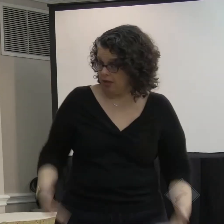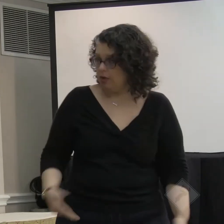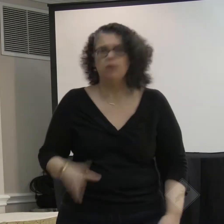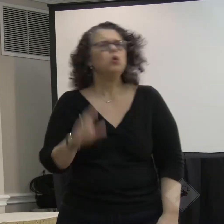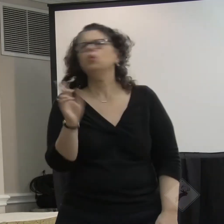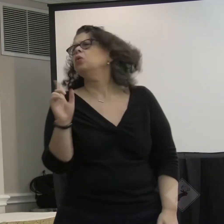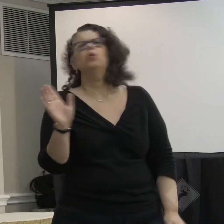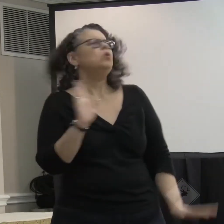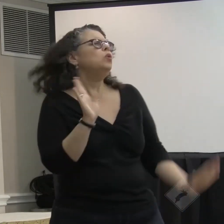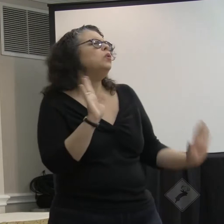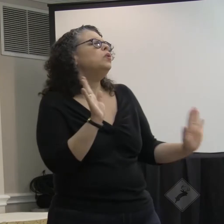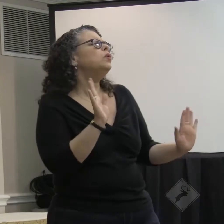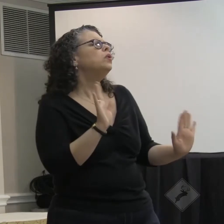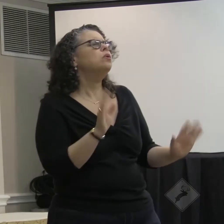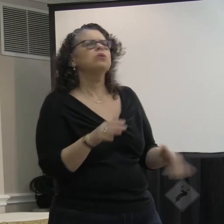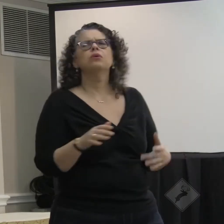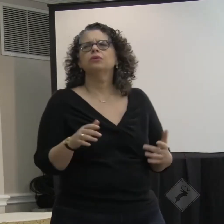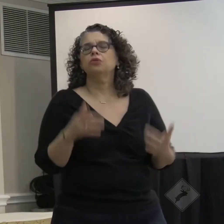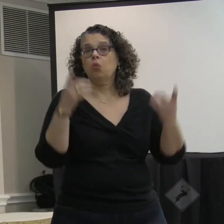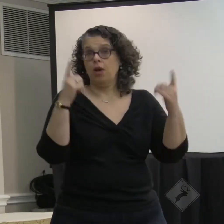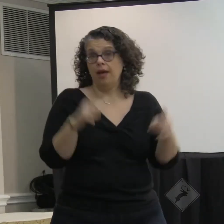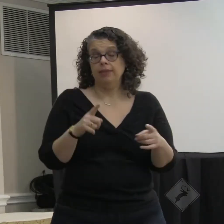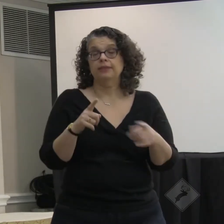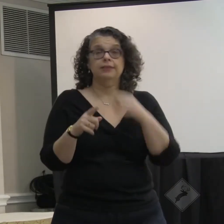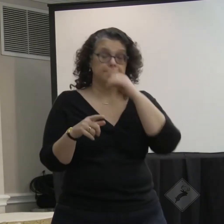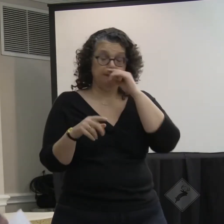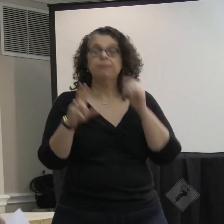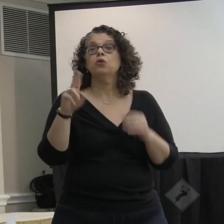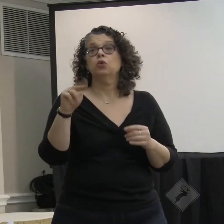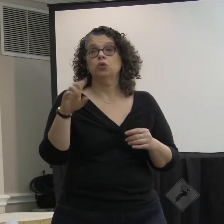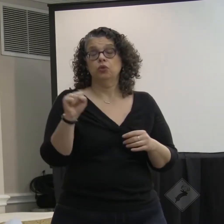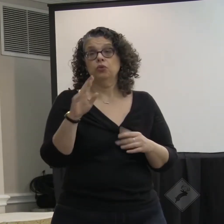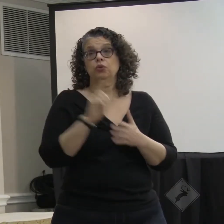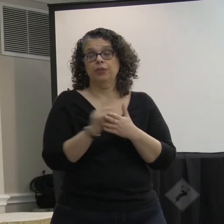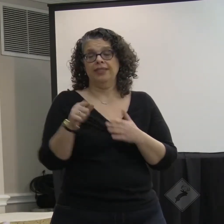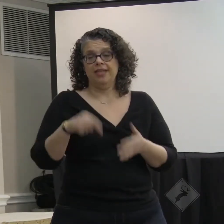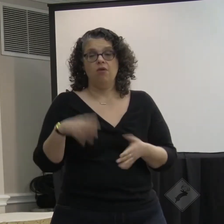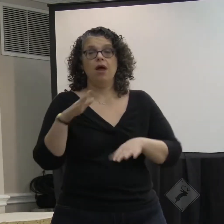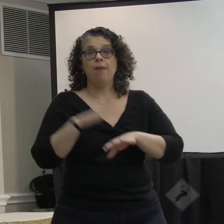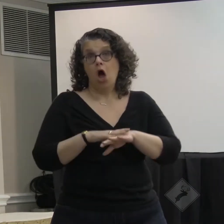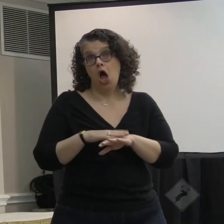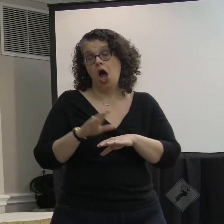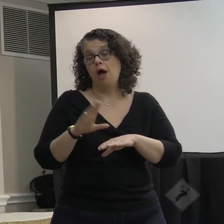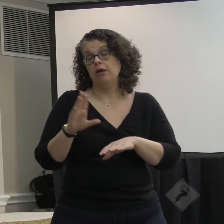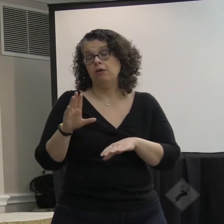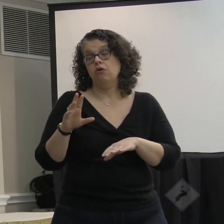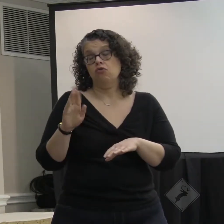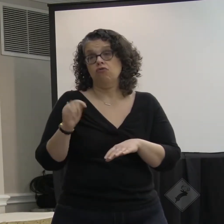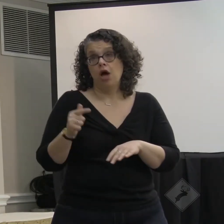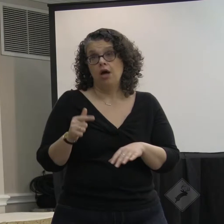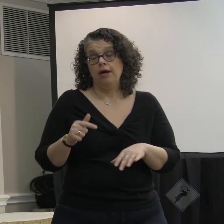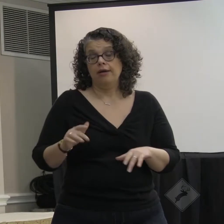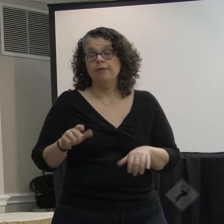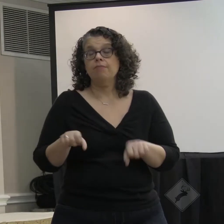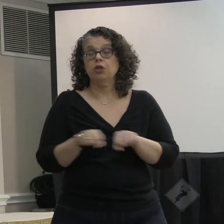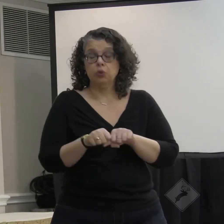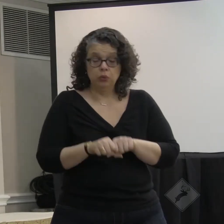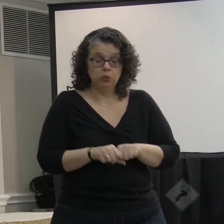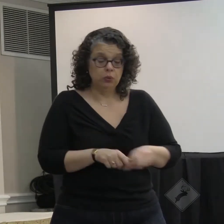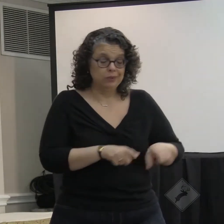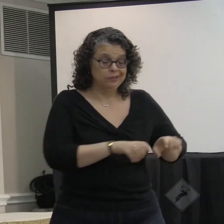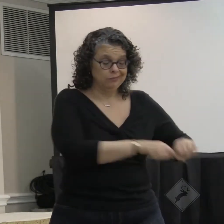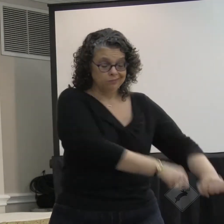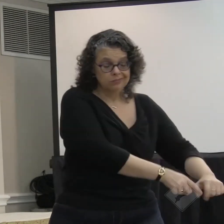said, "Oh, no." So what happens, Newsweek comes out, and I'm standing there on a carpet with my bare feet and my shoes right next to